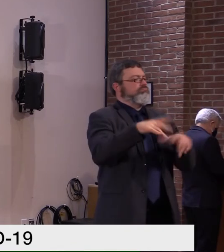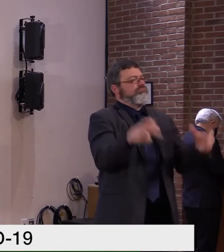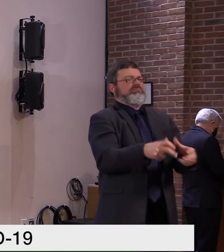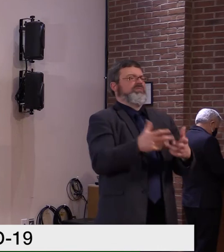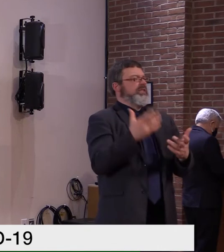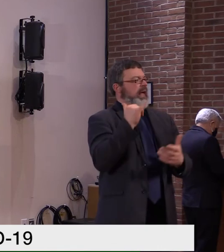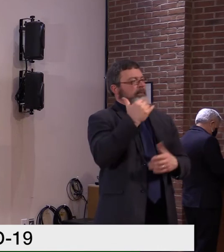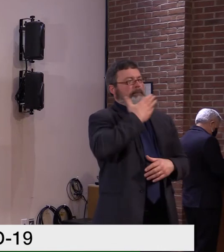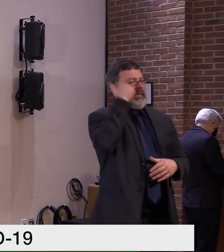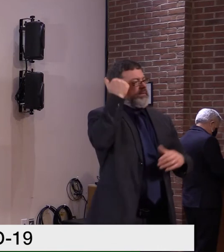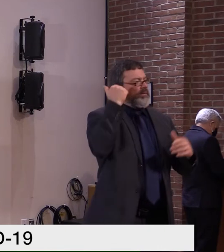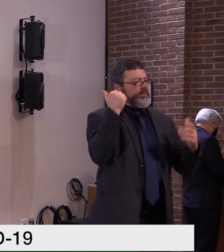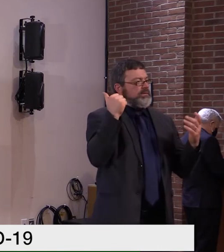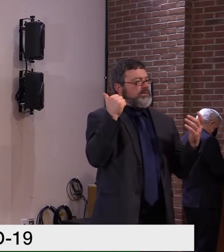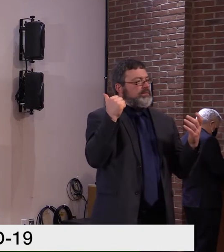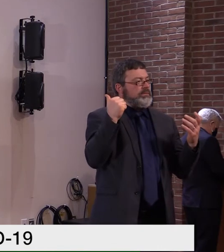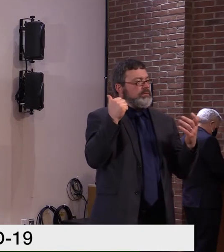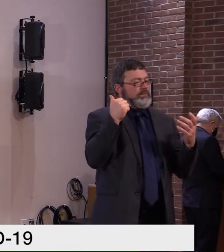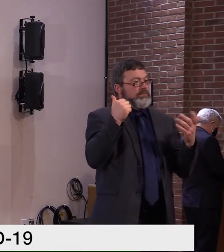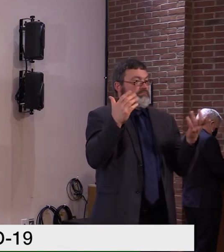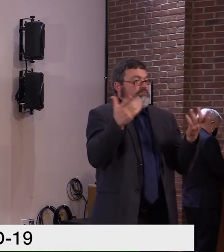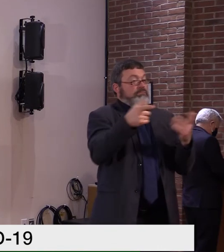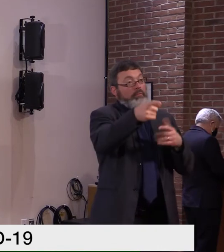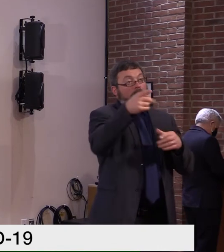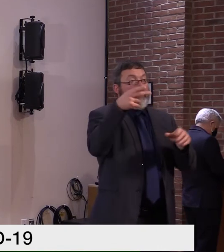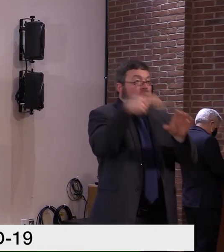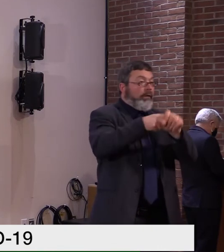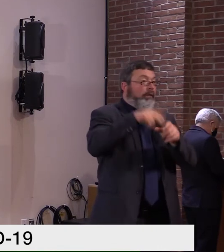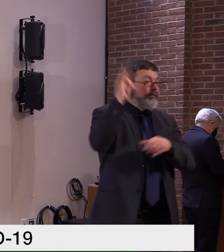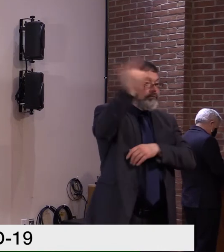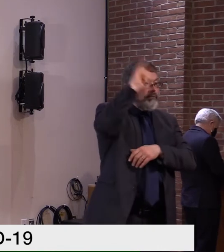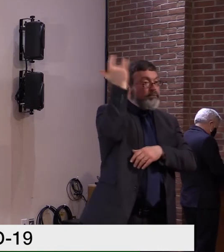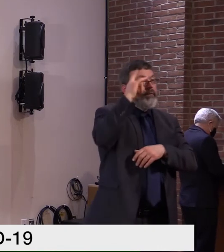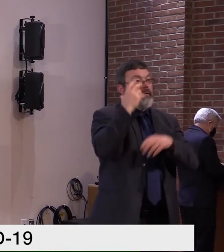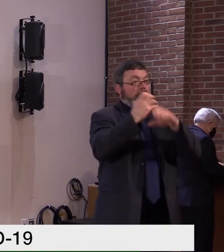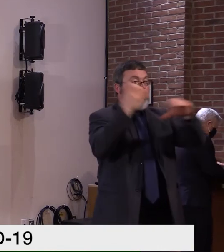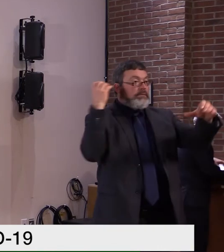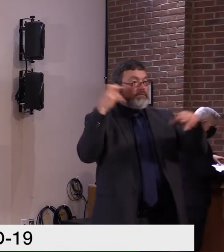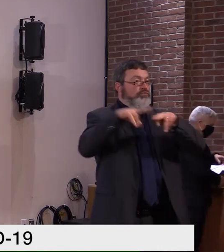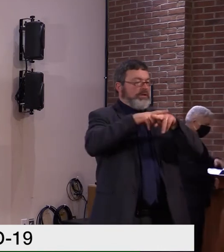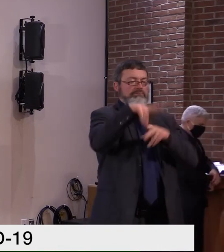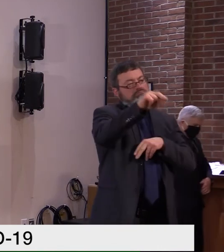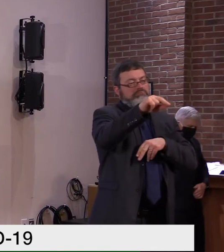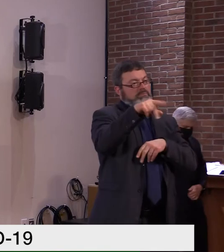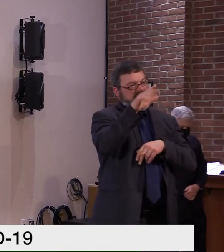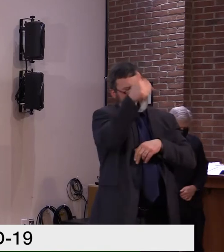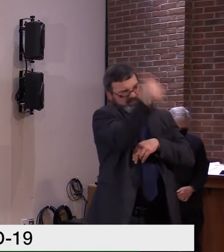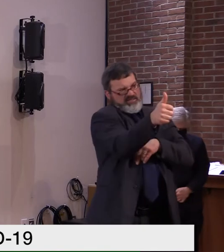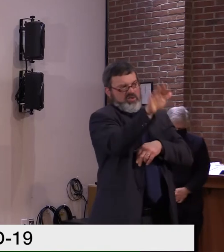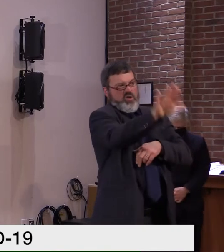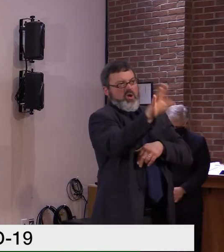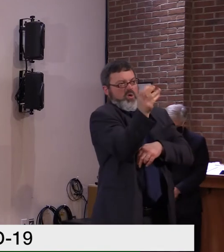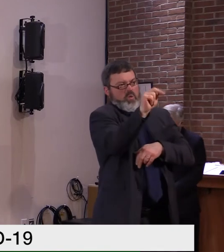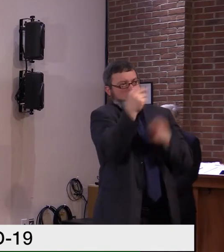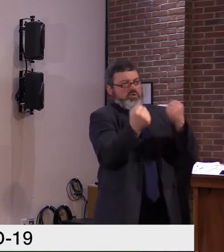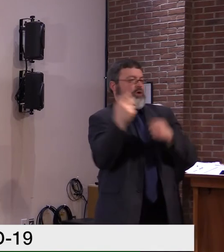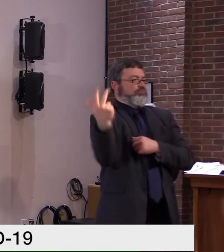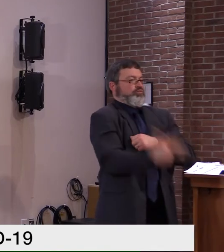Okay. News to me, but that makes sense. Does that help, Craig? Okay.